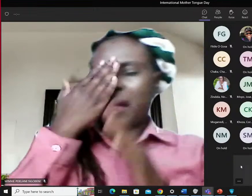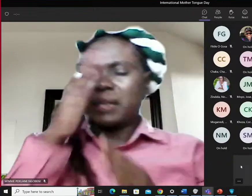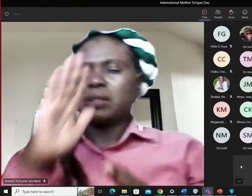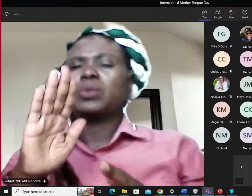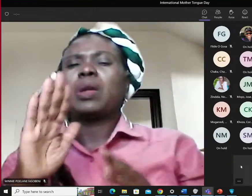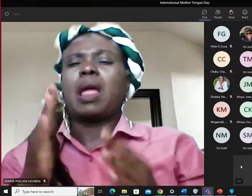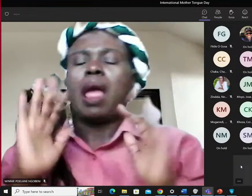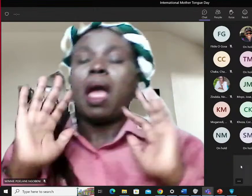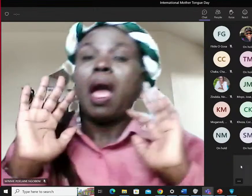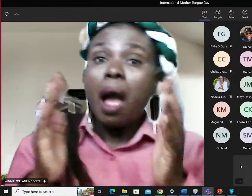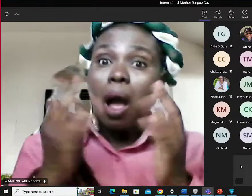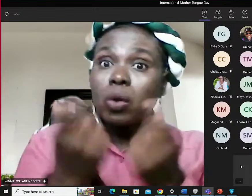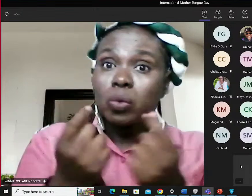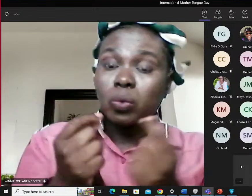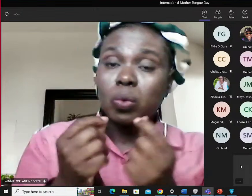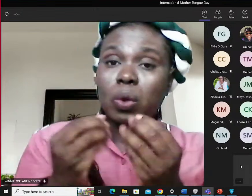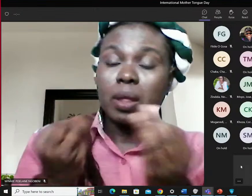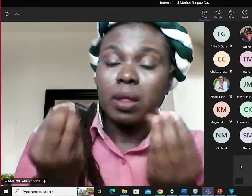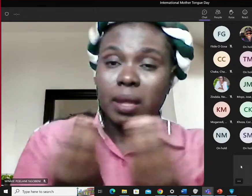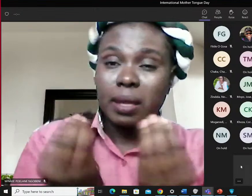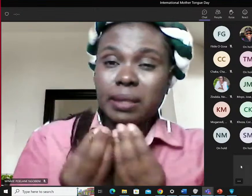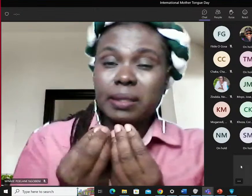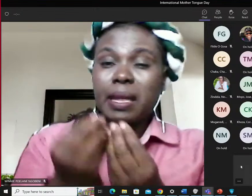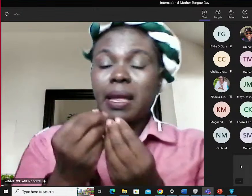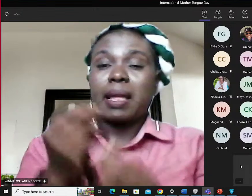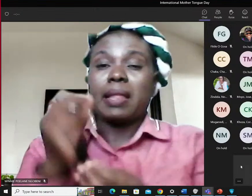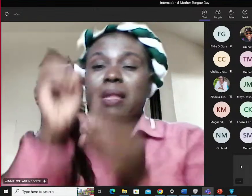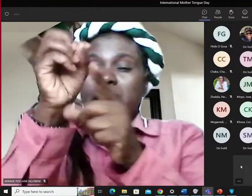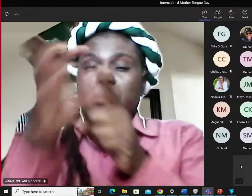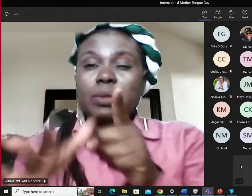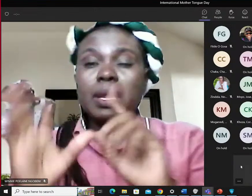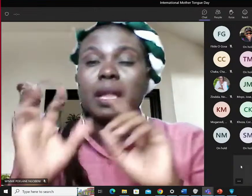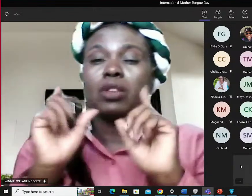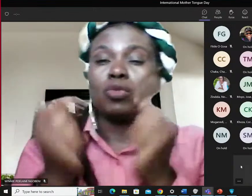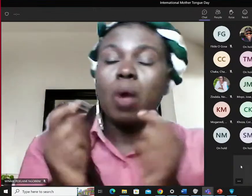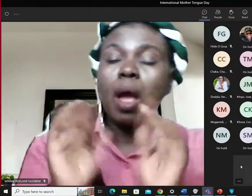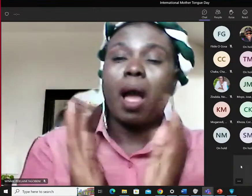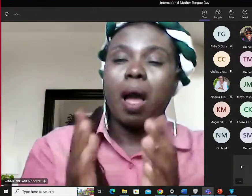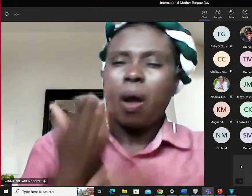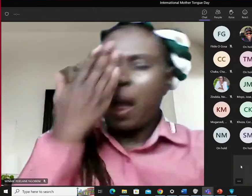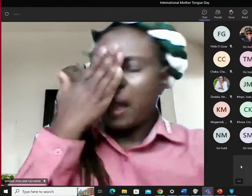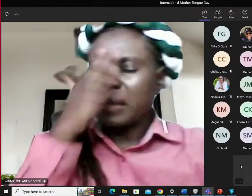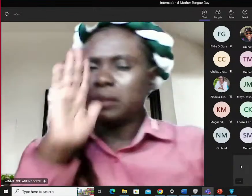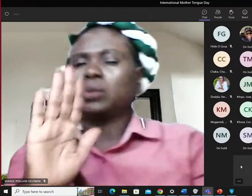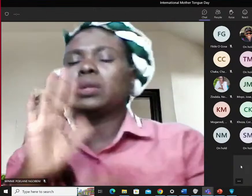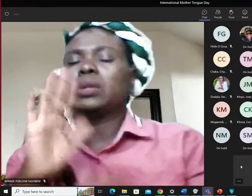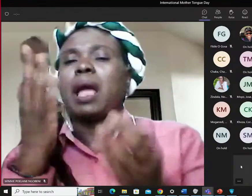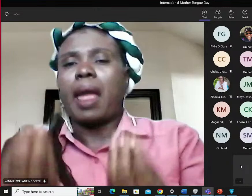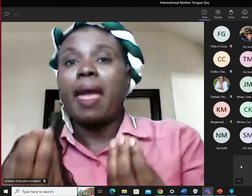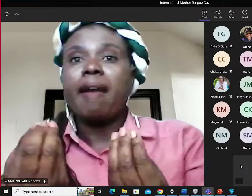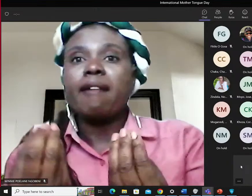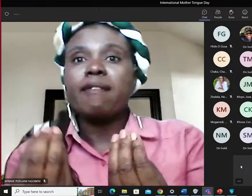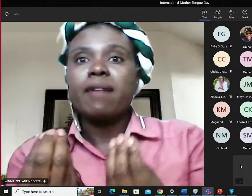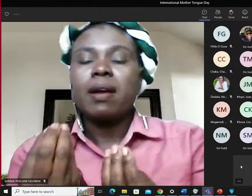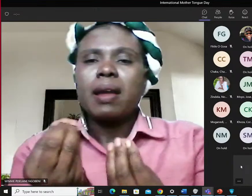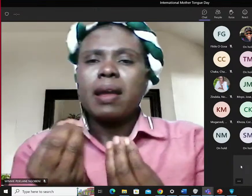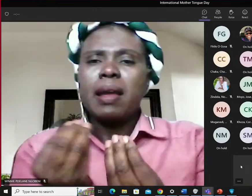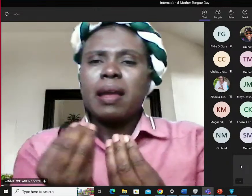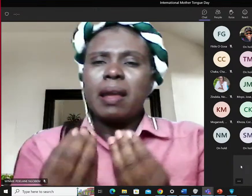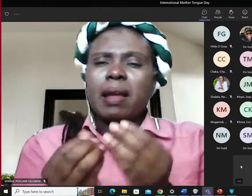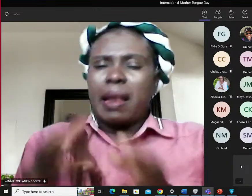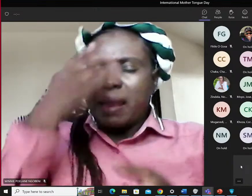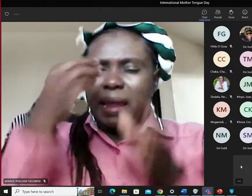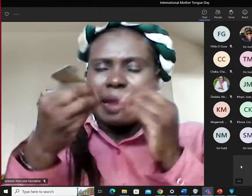students, since it was felt that language attitudes may have an effect on learning. Then